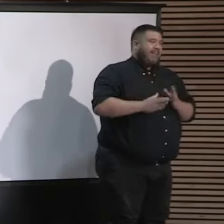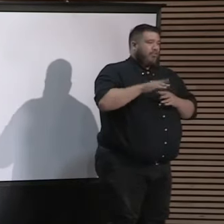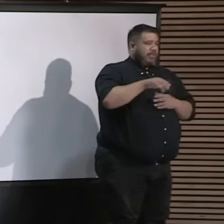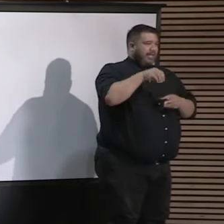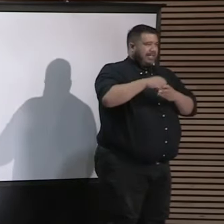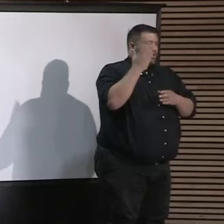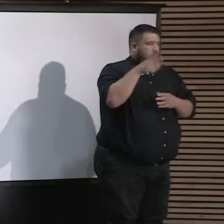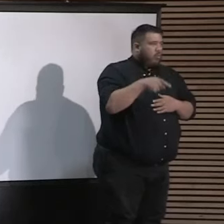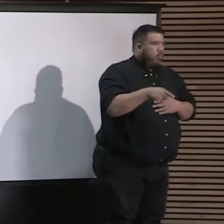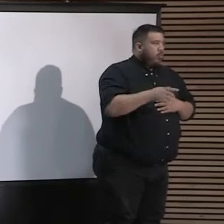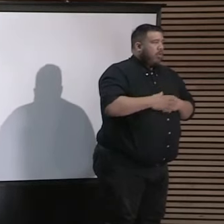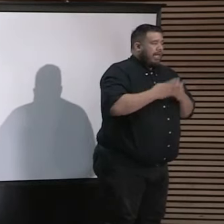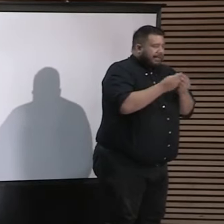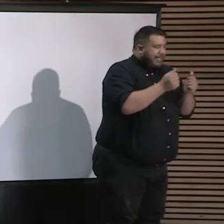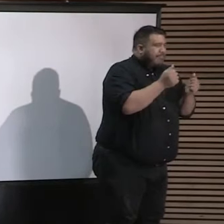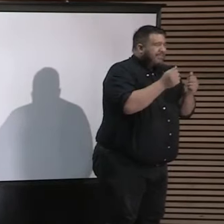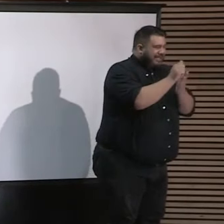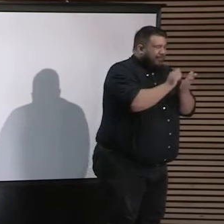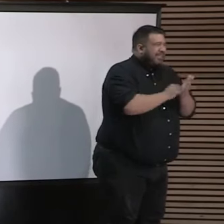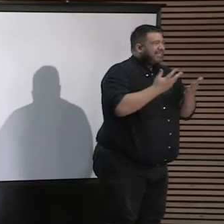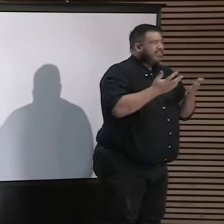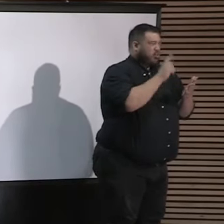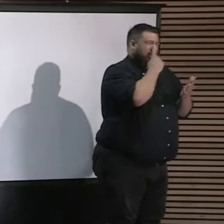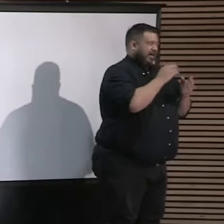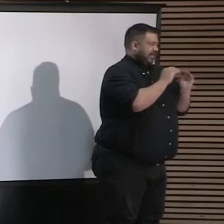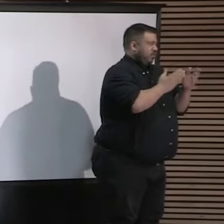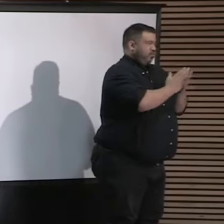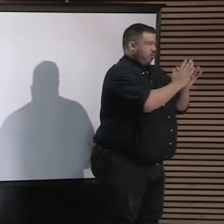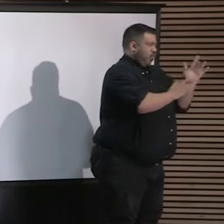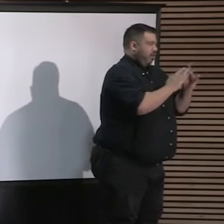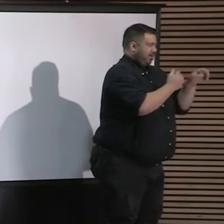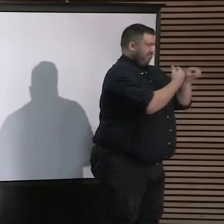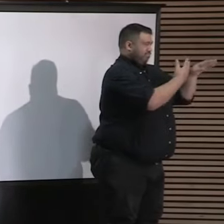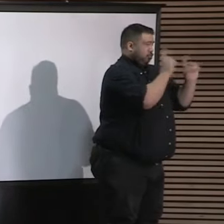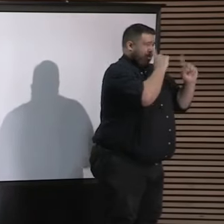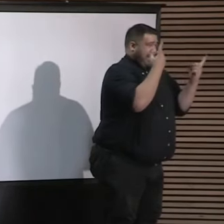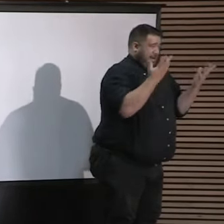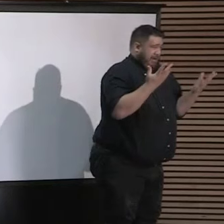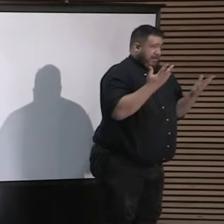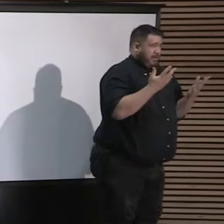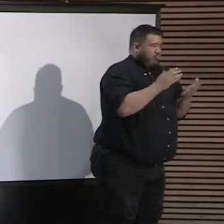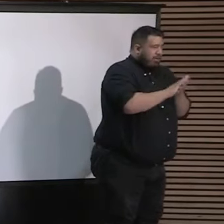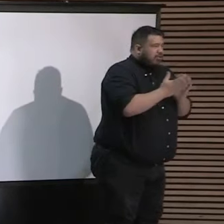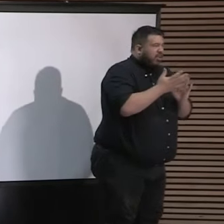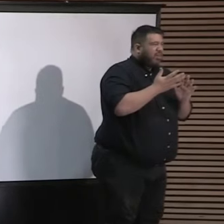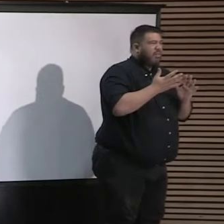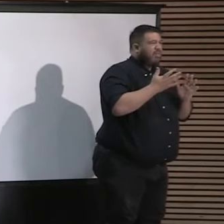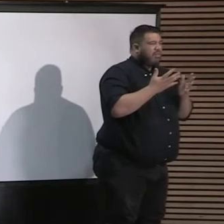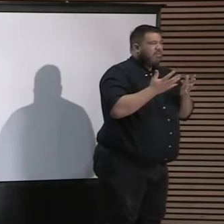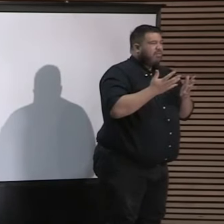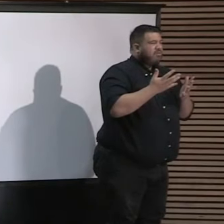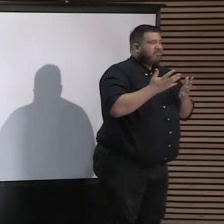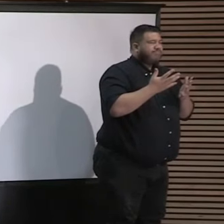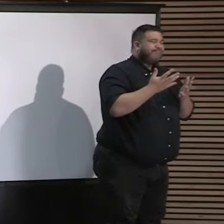So there are some applied subjects which you can't easily do from home. And so that's the group of students that we're wanting to make provision for, bearing